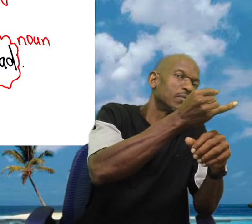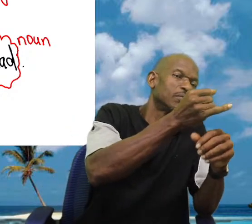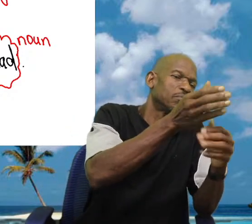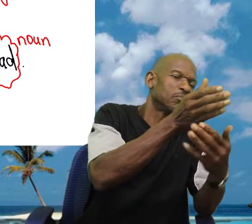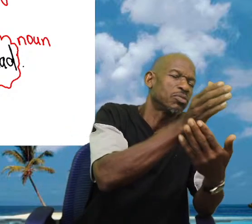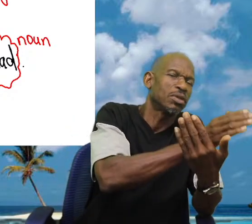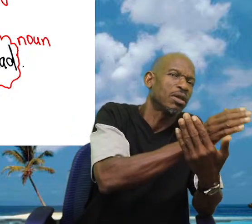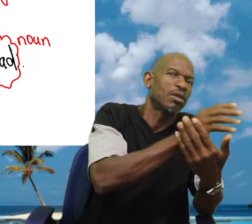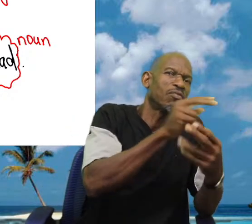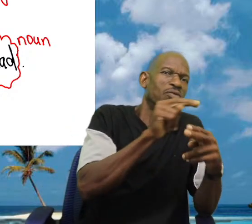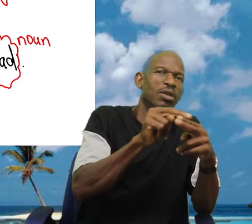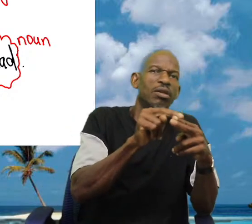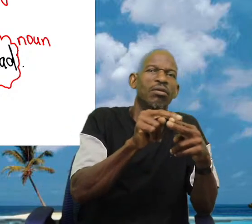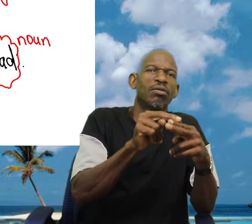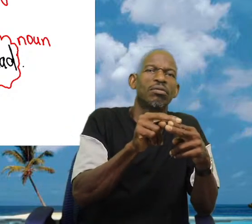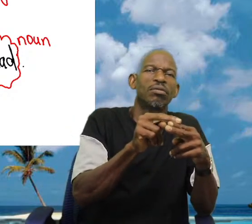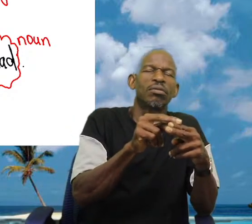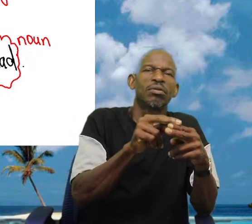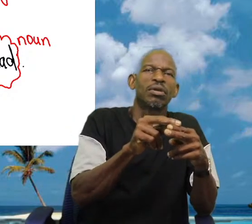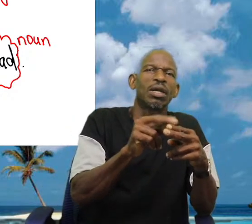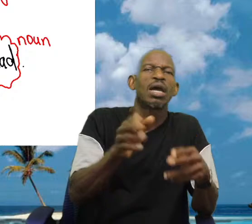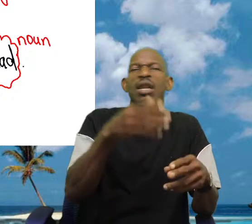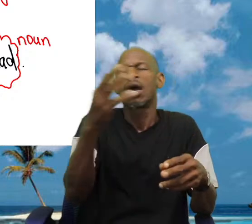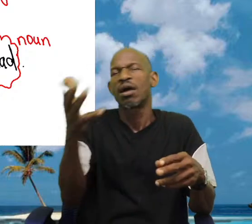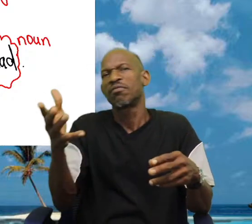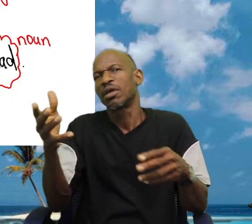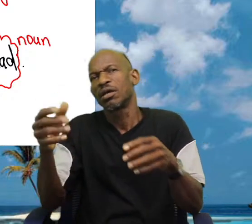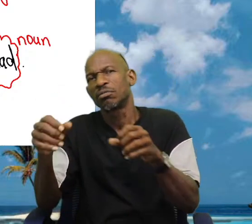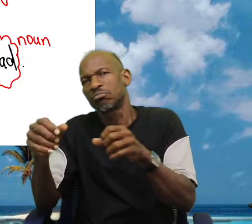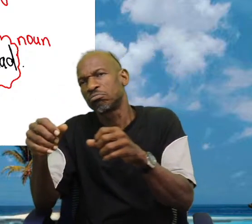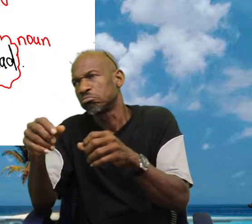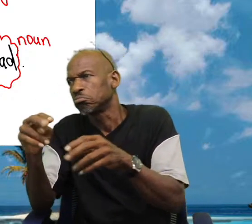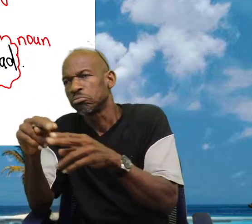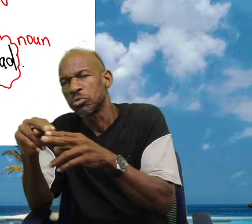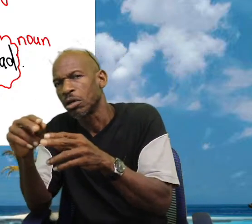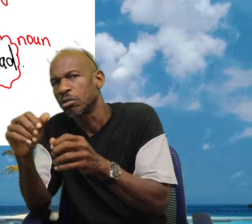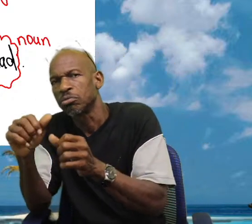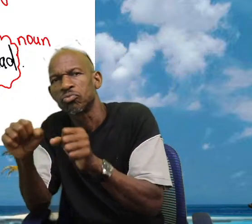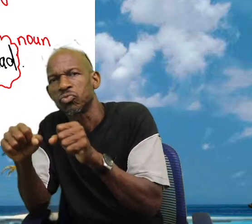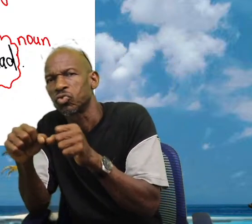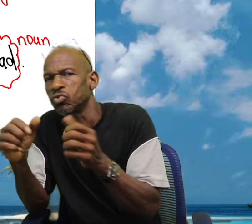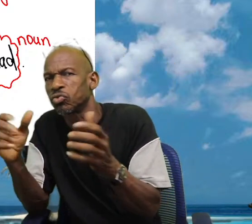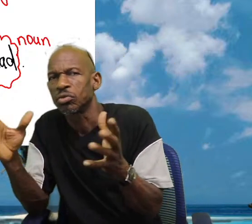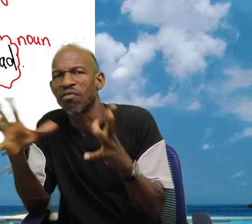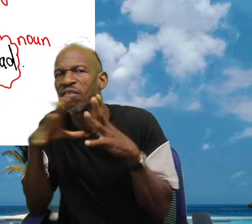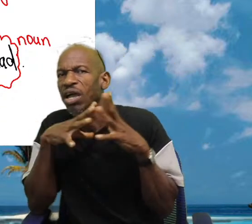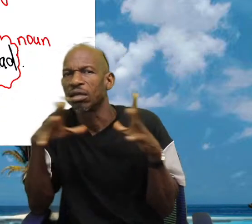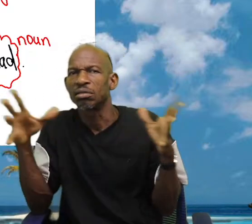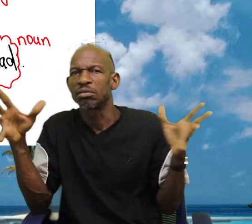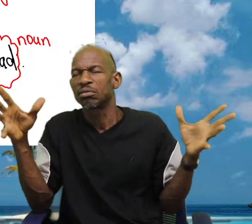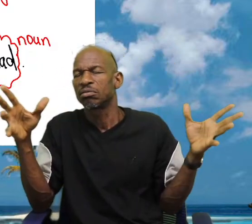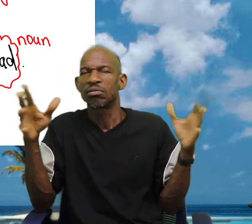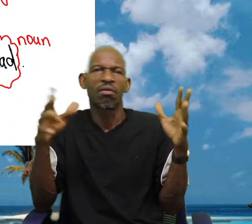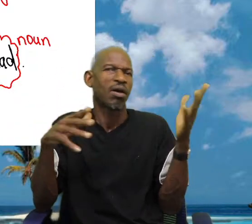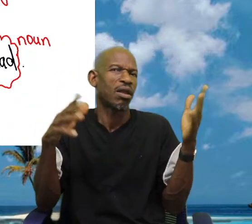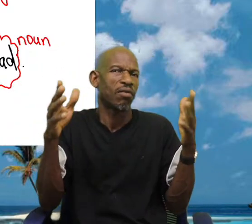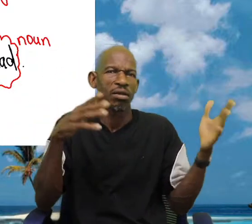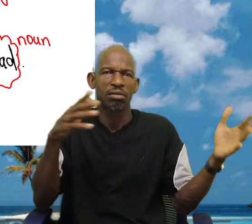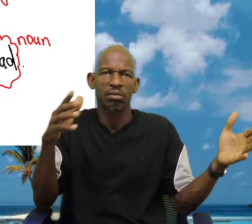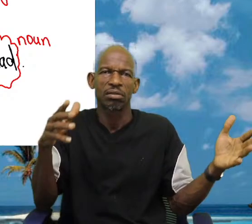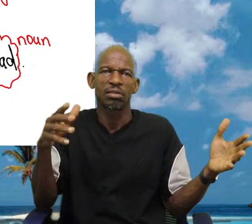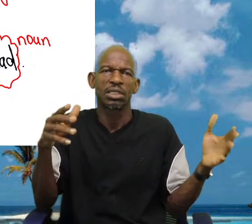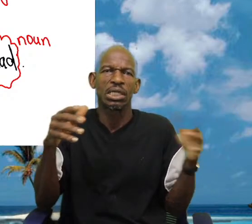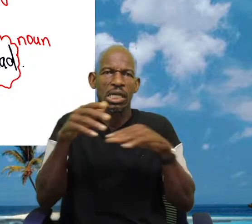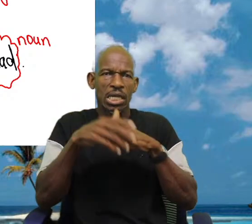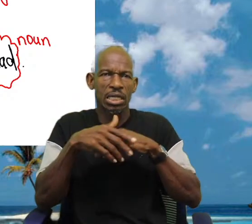shoes. It is correct. So English language, there's not one way of doing something. There are more than one